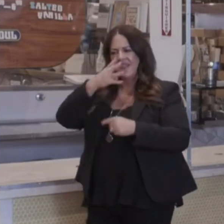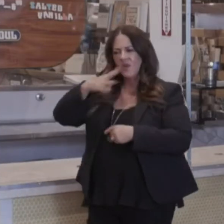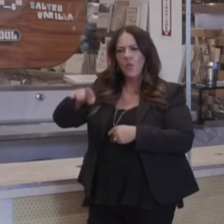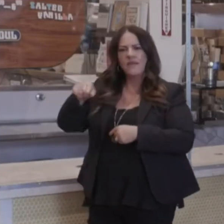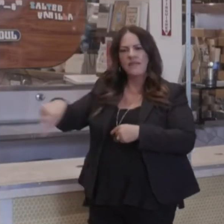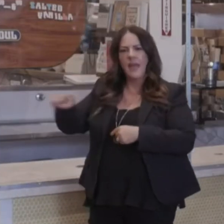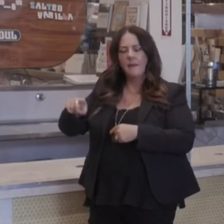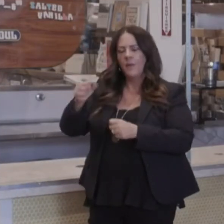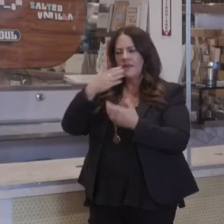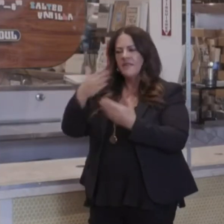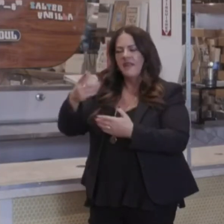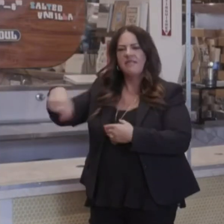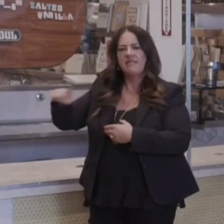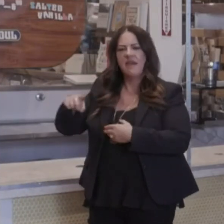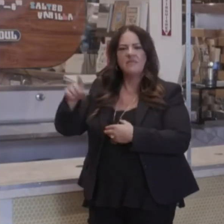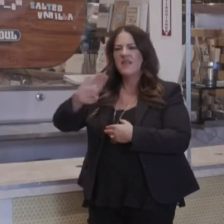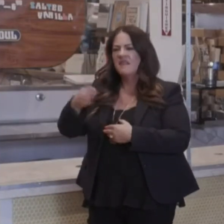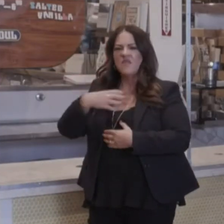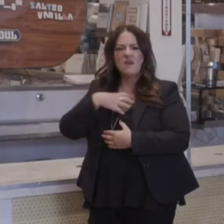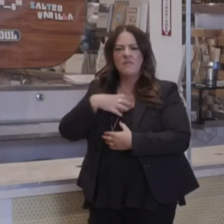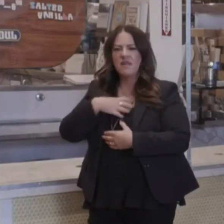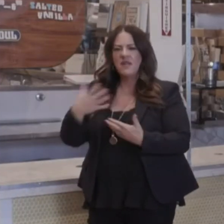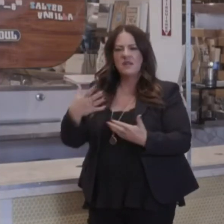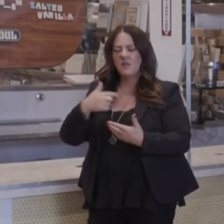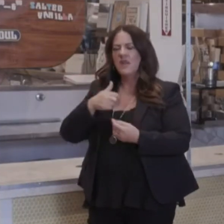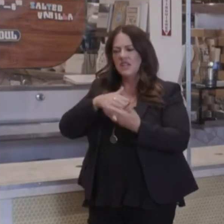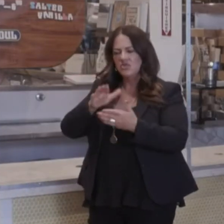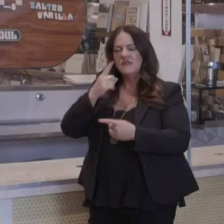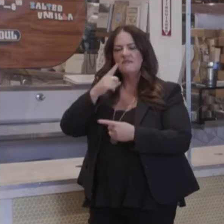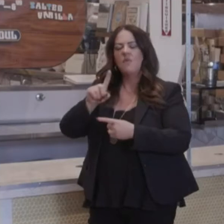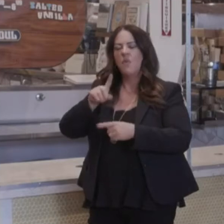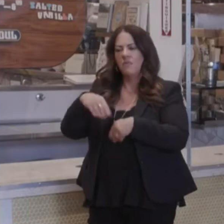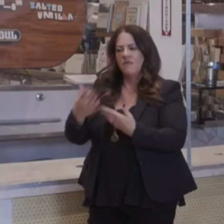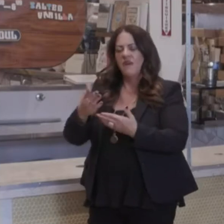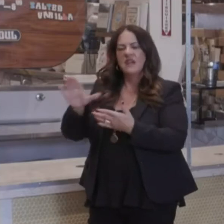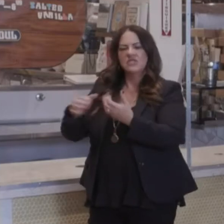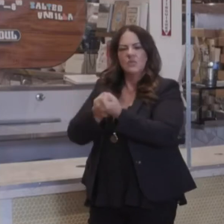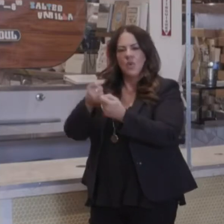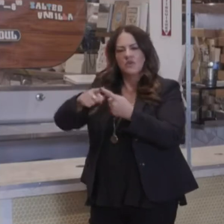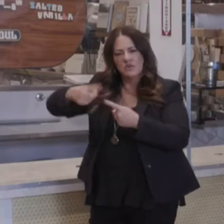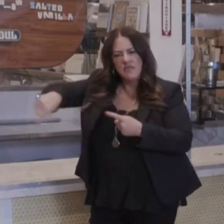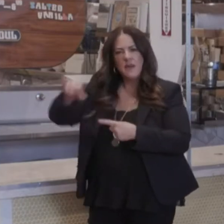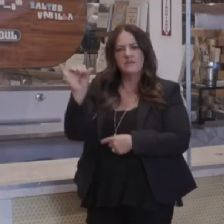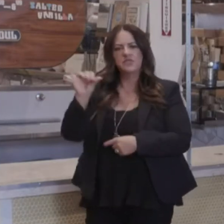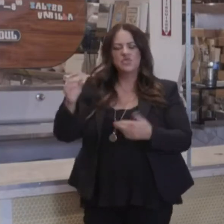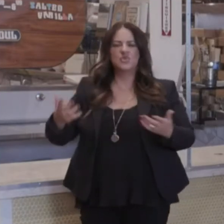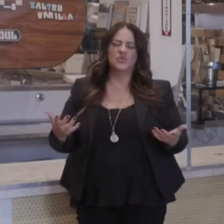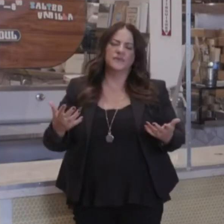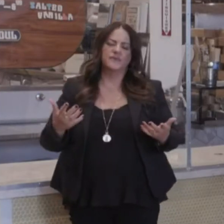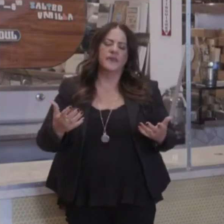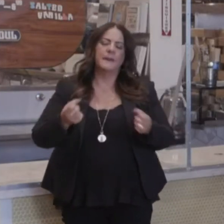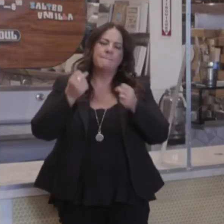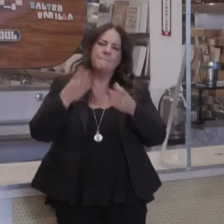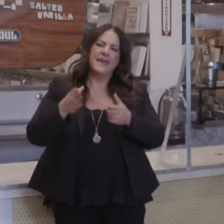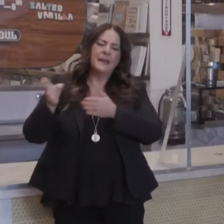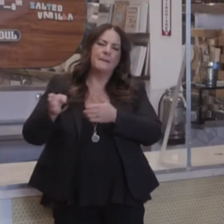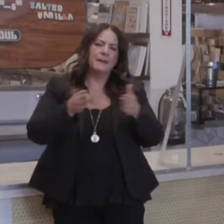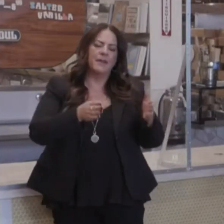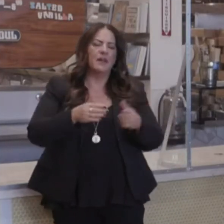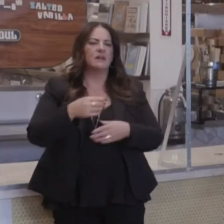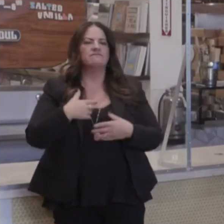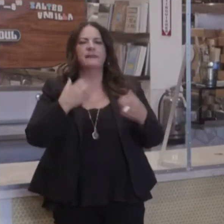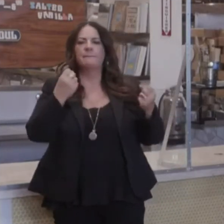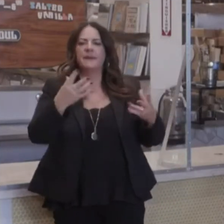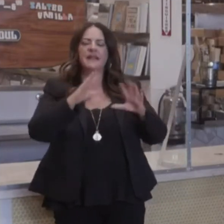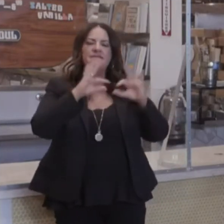to legislation that addresses their need and provide relief directly, not only to individuals, but households of